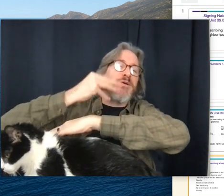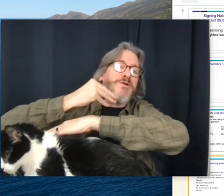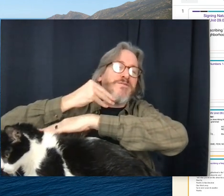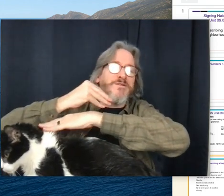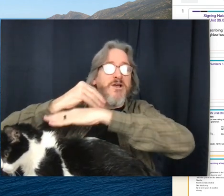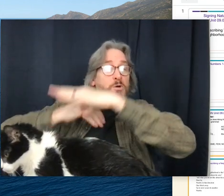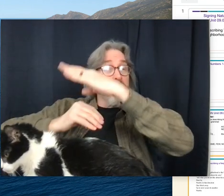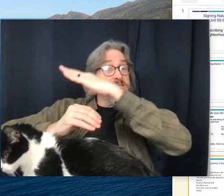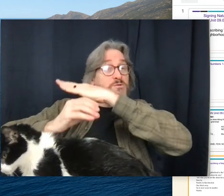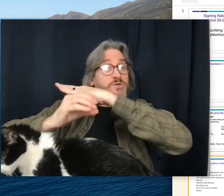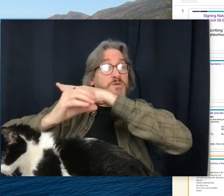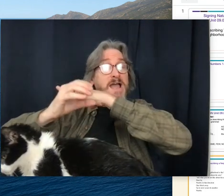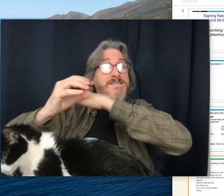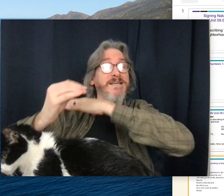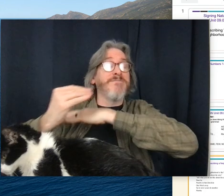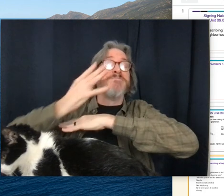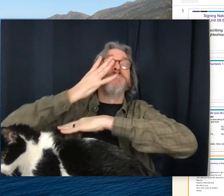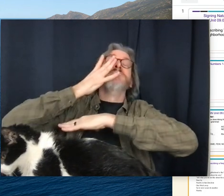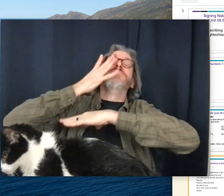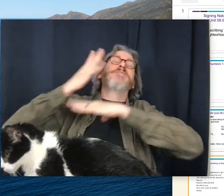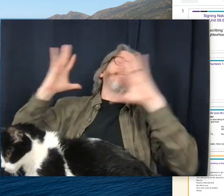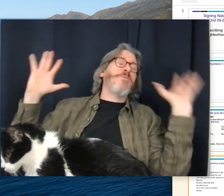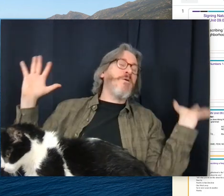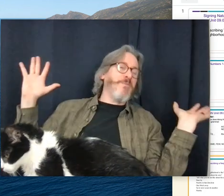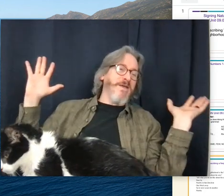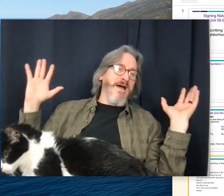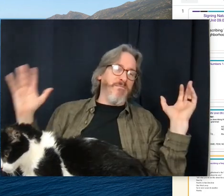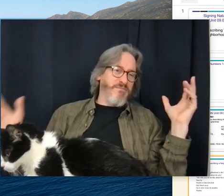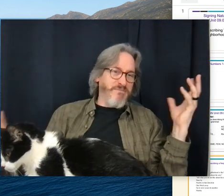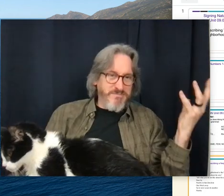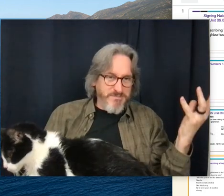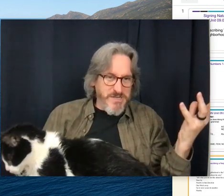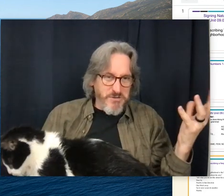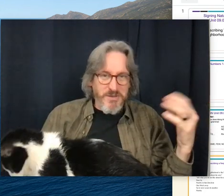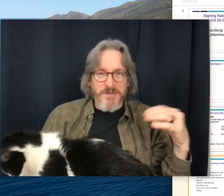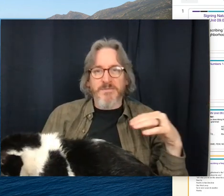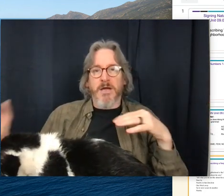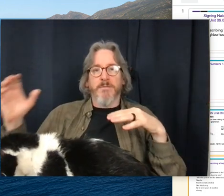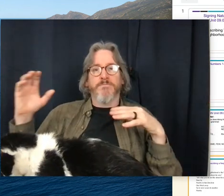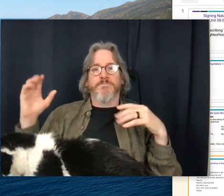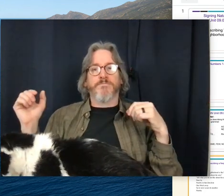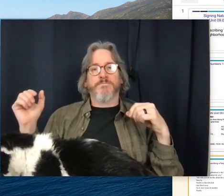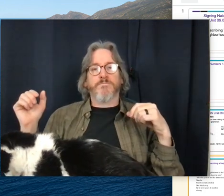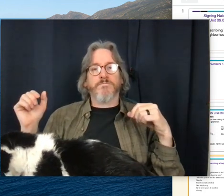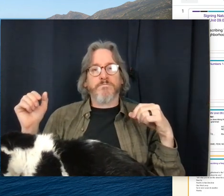beautiful, or the sun was rising and it woke me up miserably.